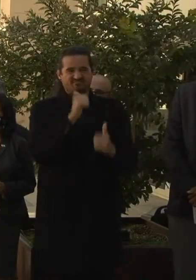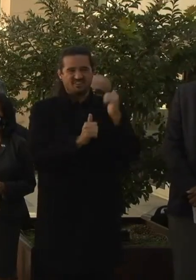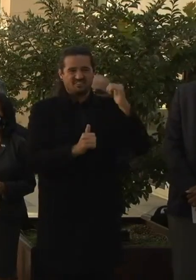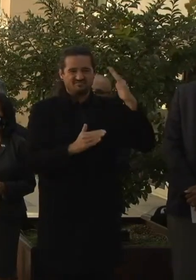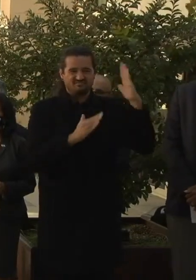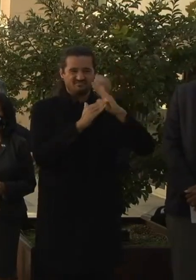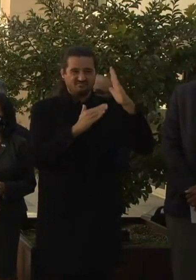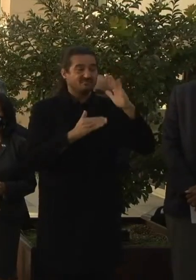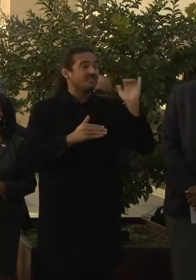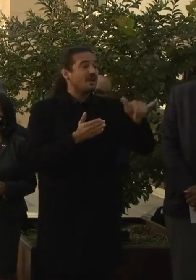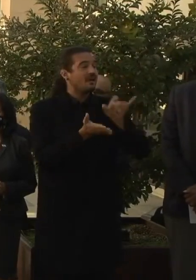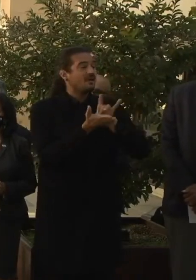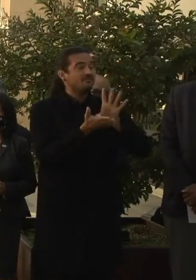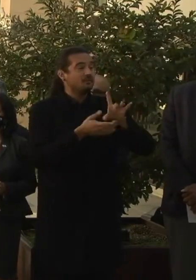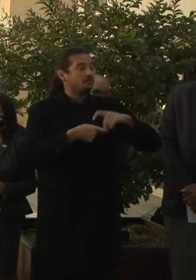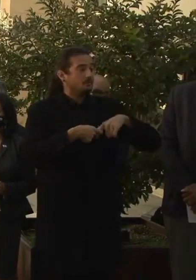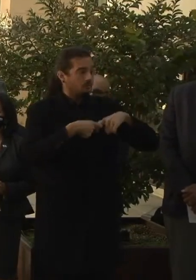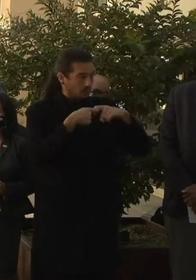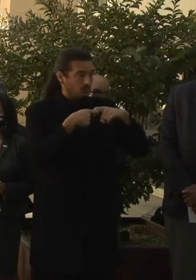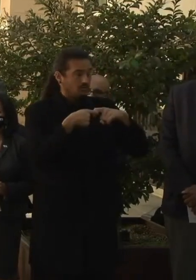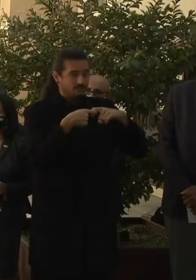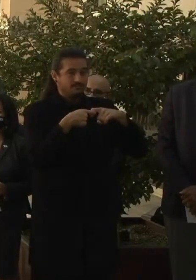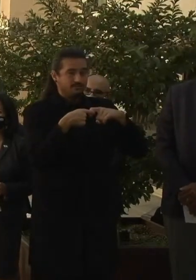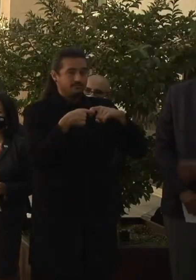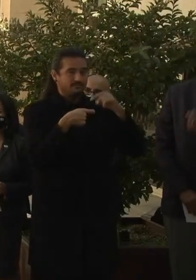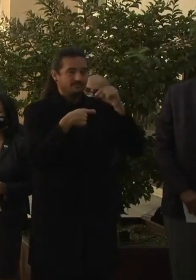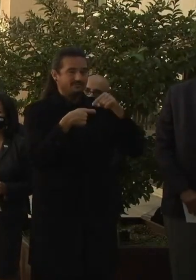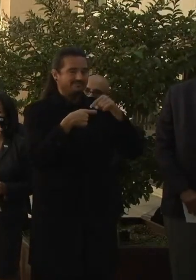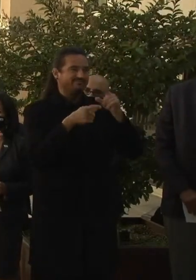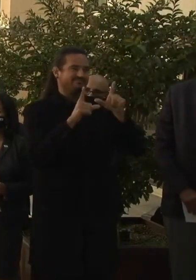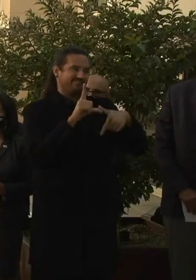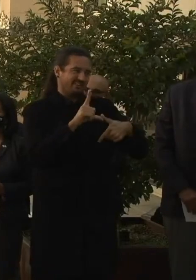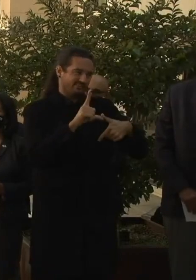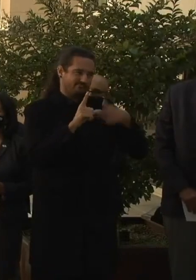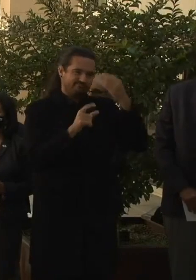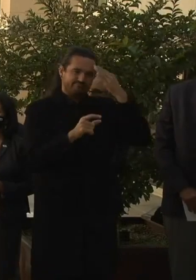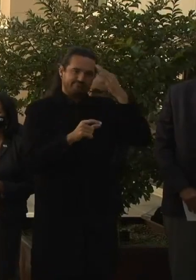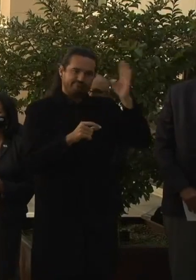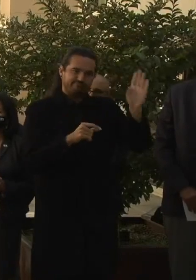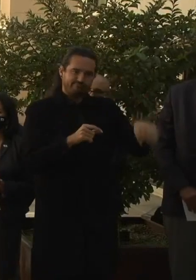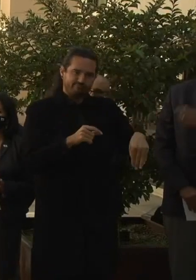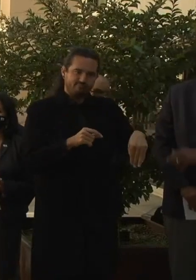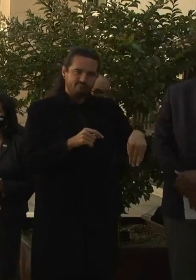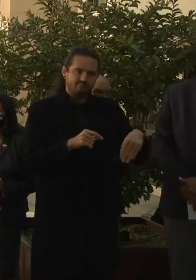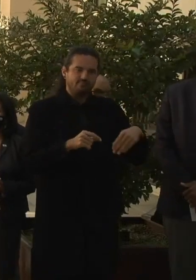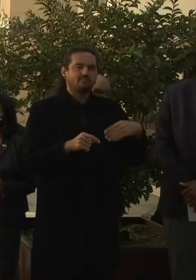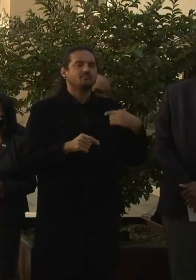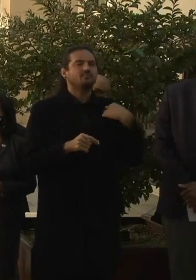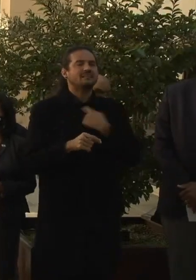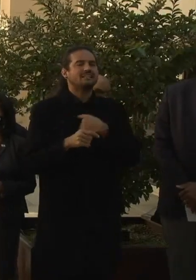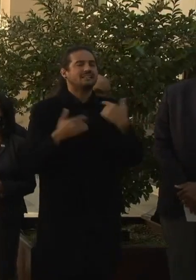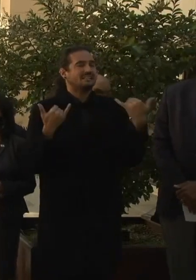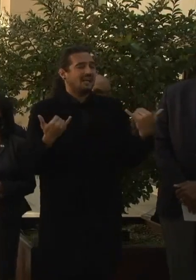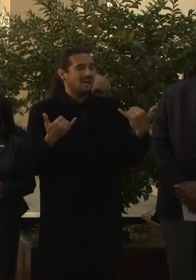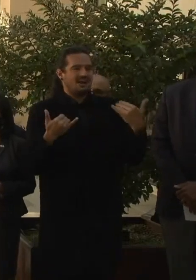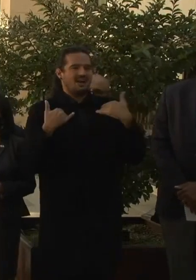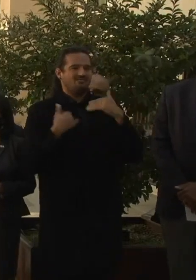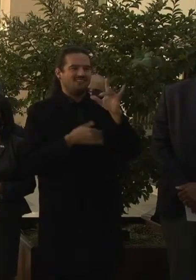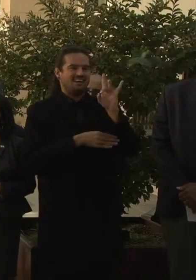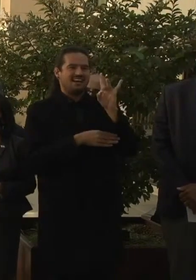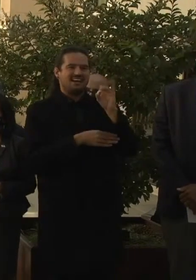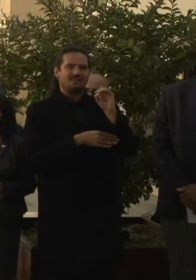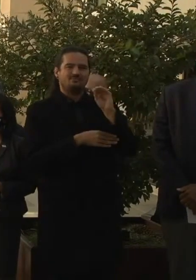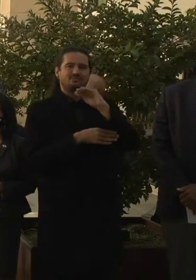people earning, as you suggest, I think it's lower than what, 80% of AMI, what we refer to as area medium